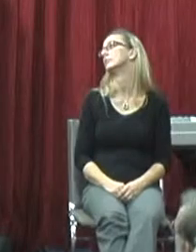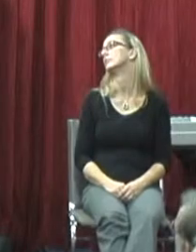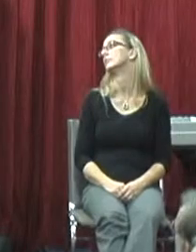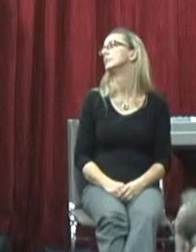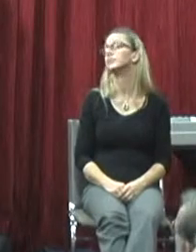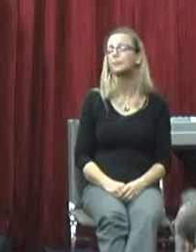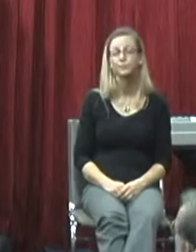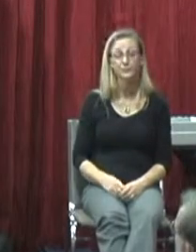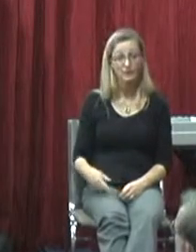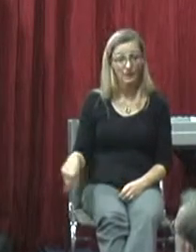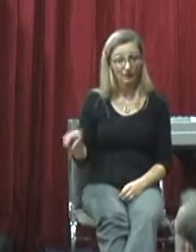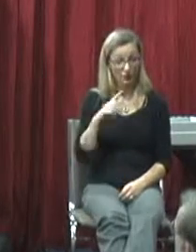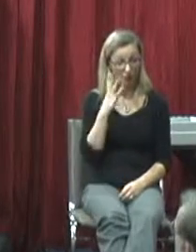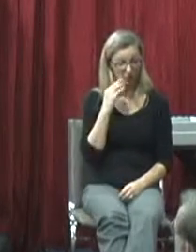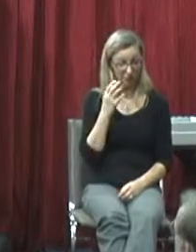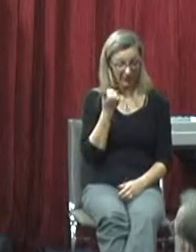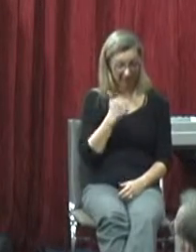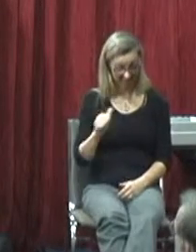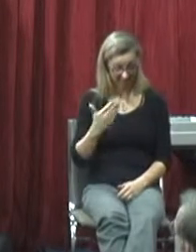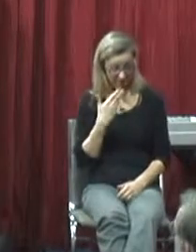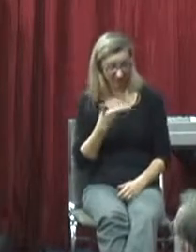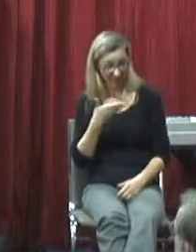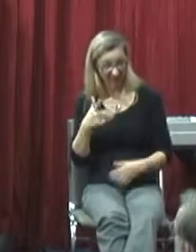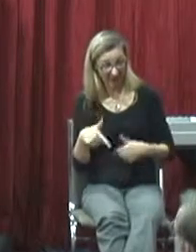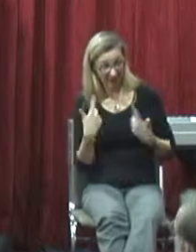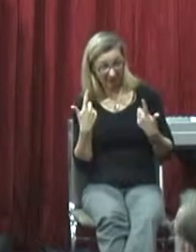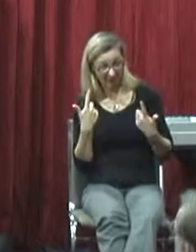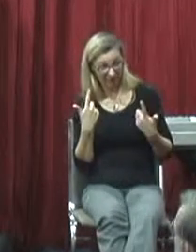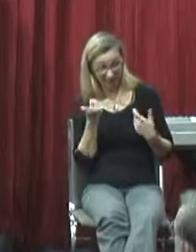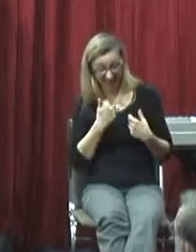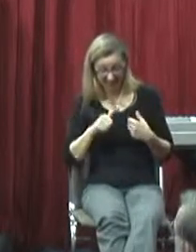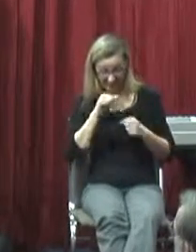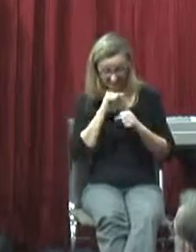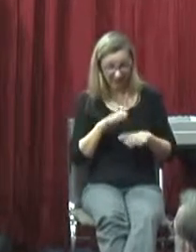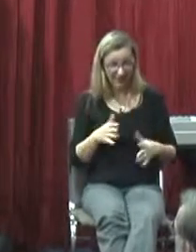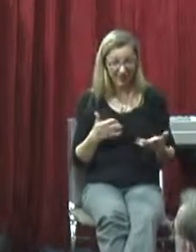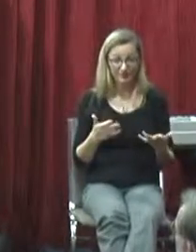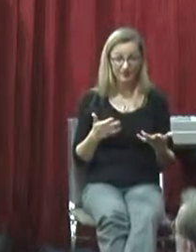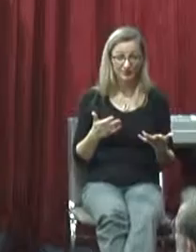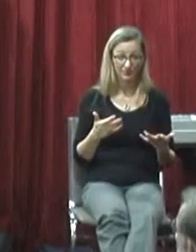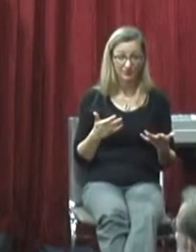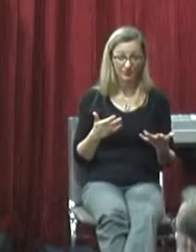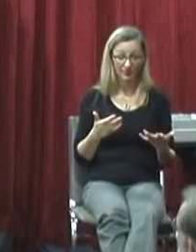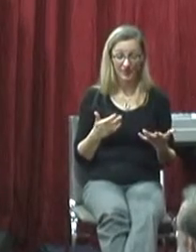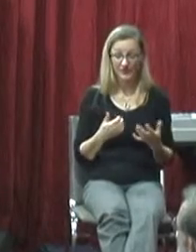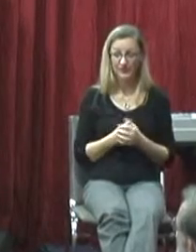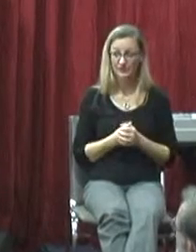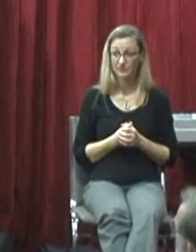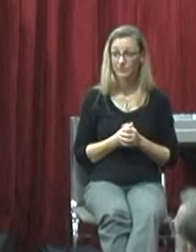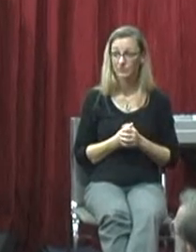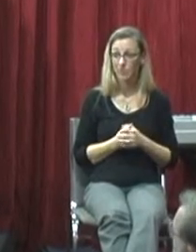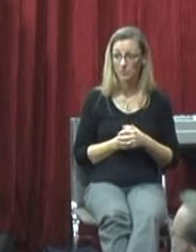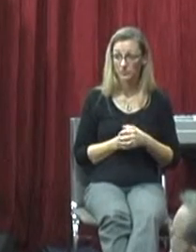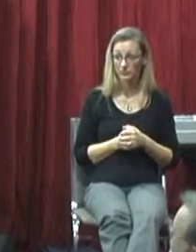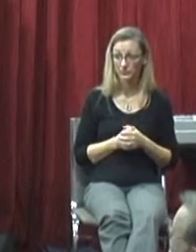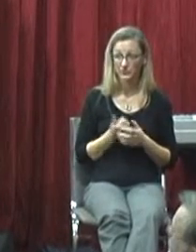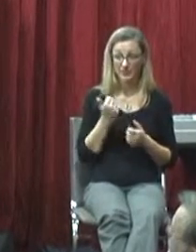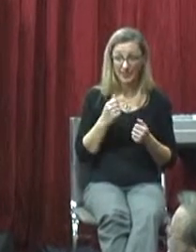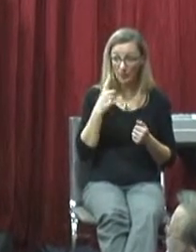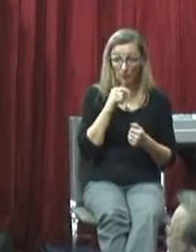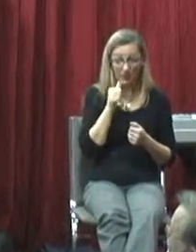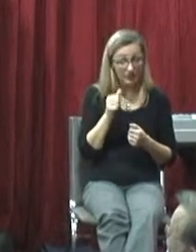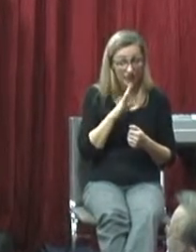good thing in life, any blessing? Is there anybody here who could say you've never experienced anything good in your entire life? No